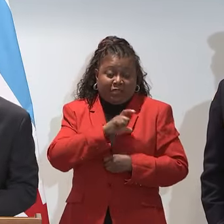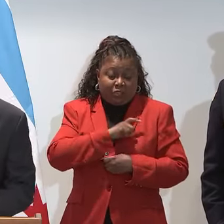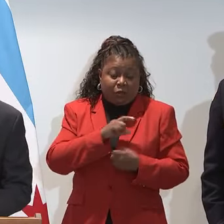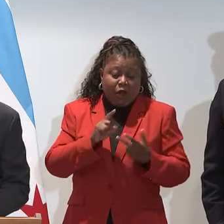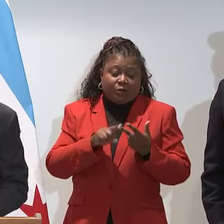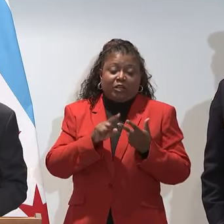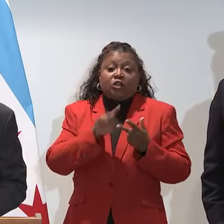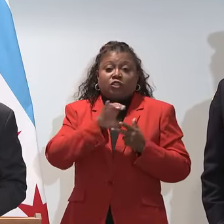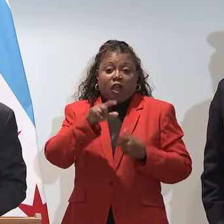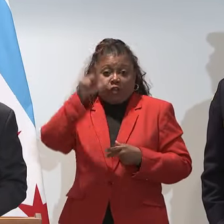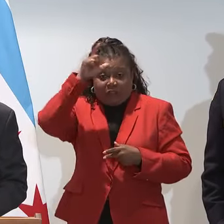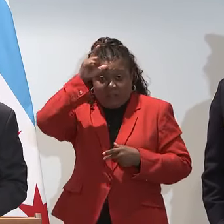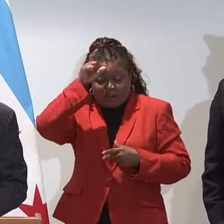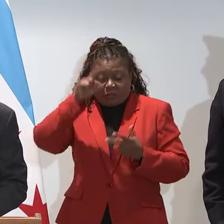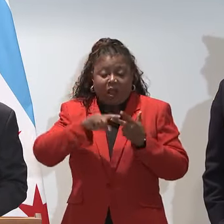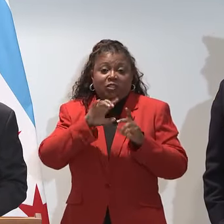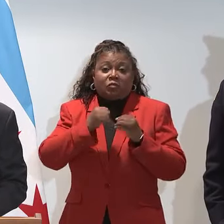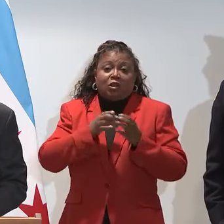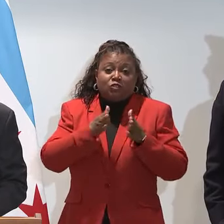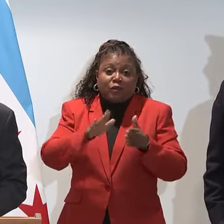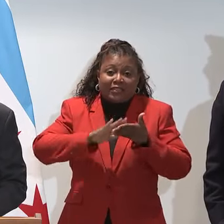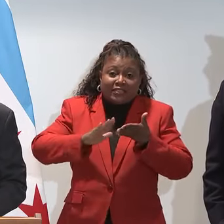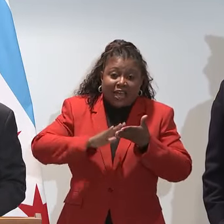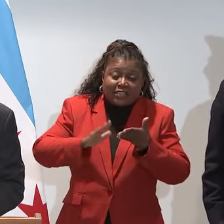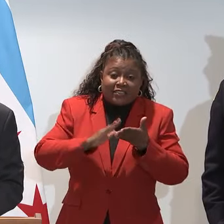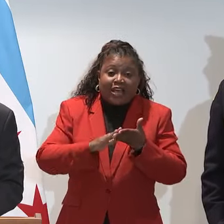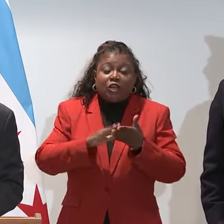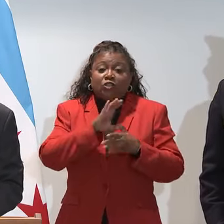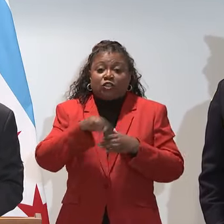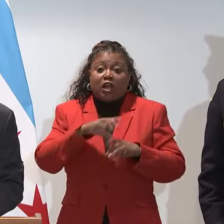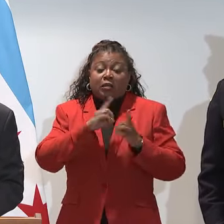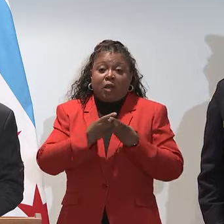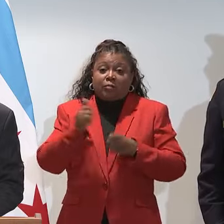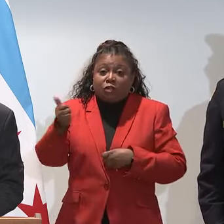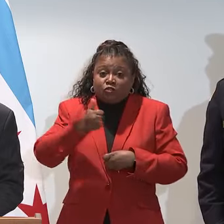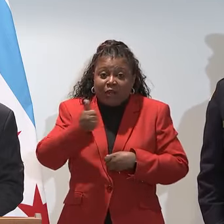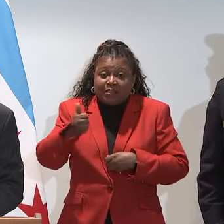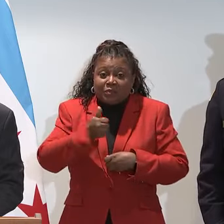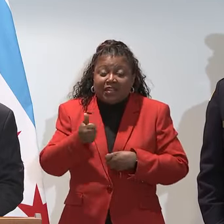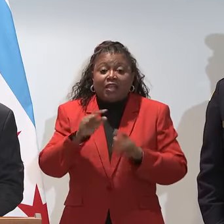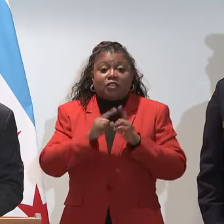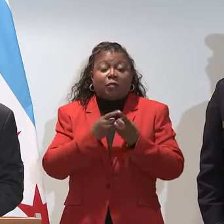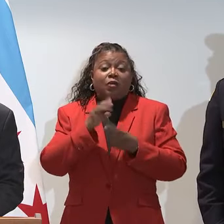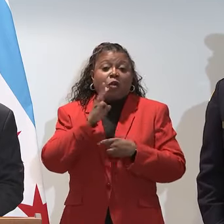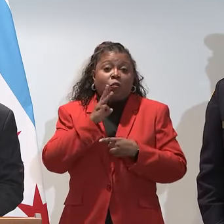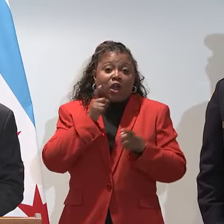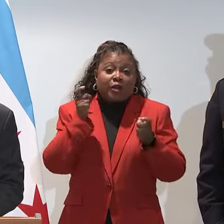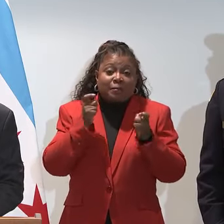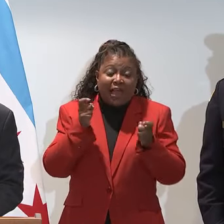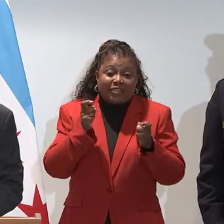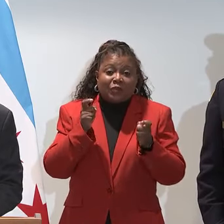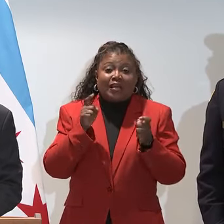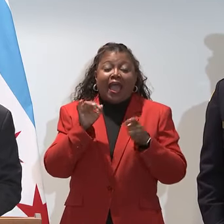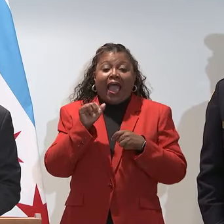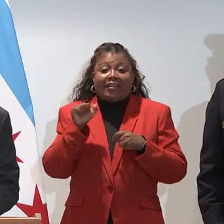Department, Chicago Fire Department, Department of Street and Sanitation, Chicago Department of Transportation, Department of Water Management, Assets, Information